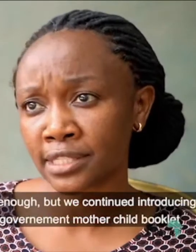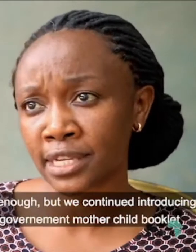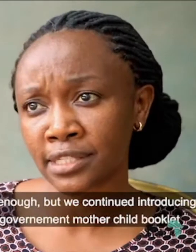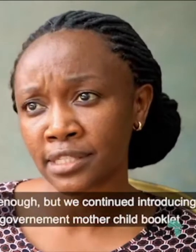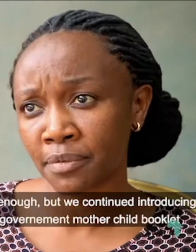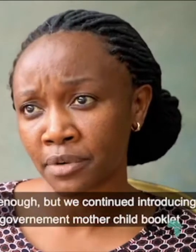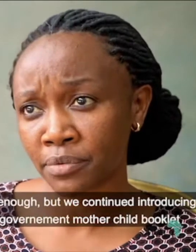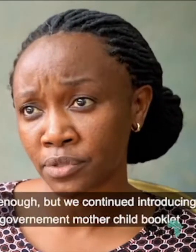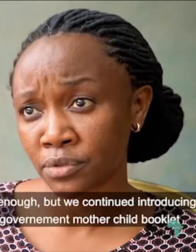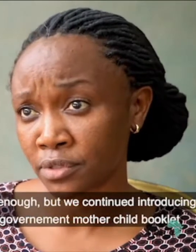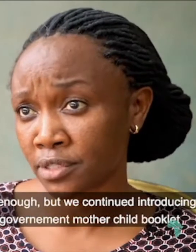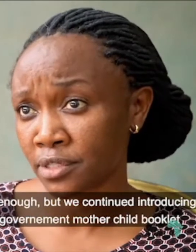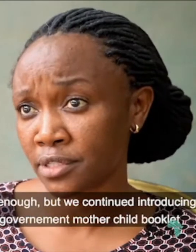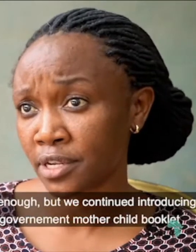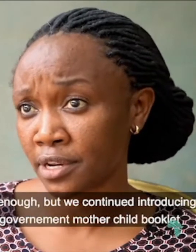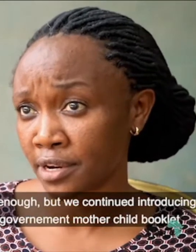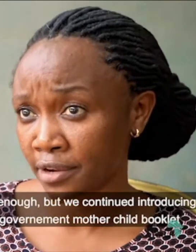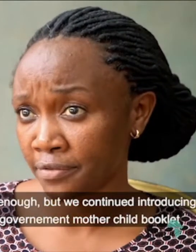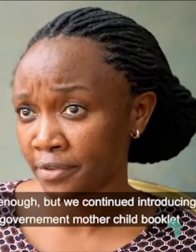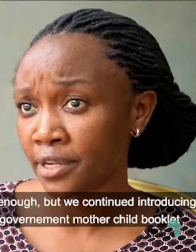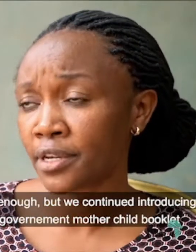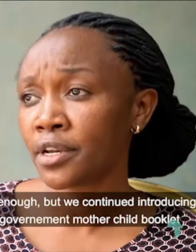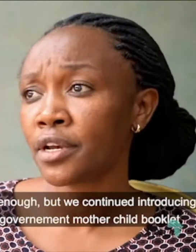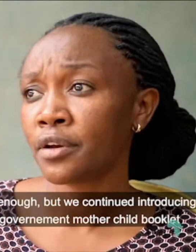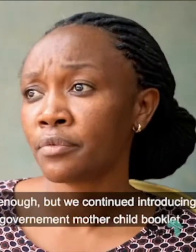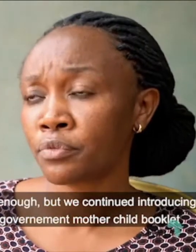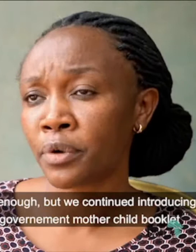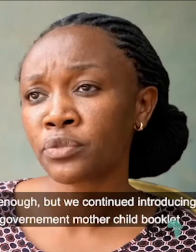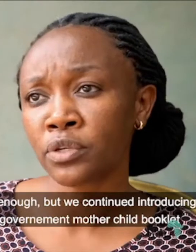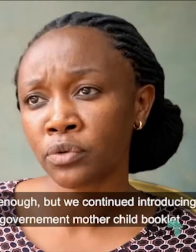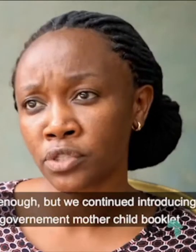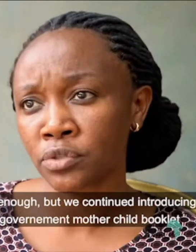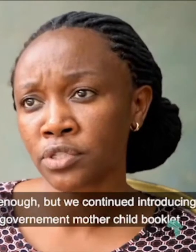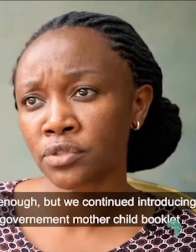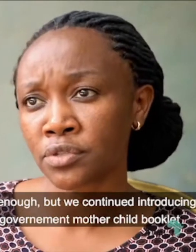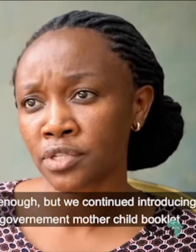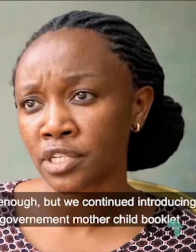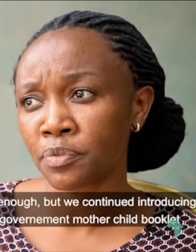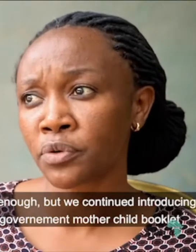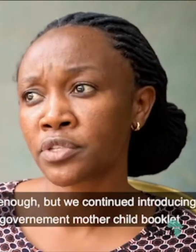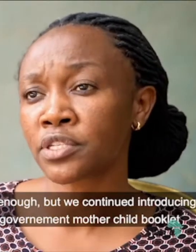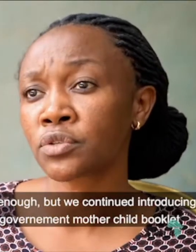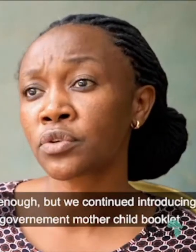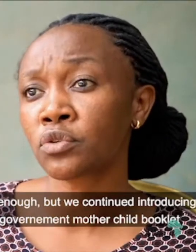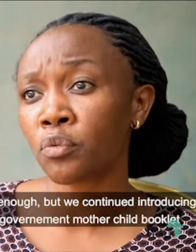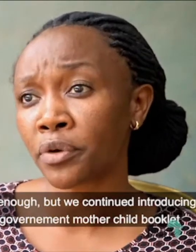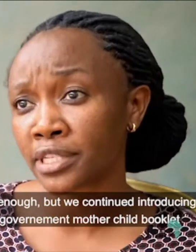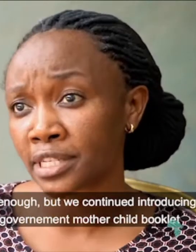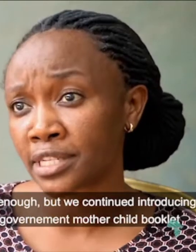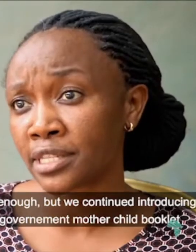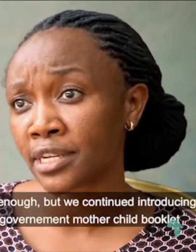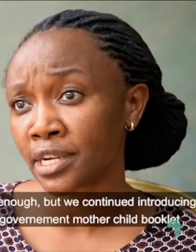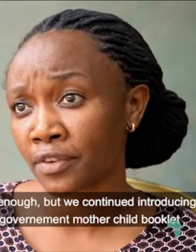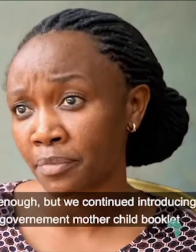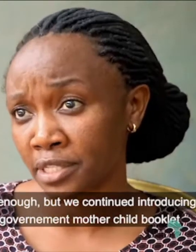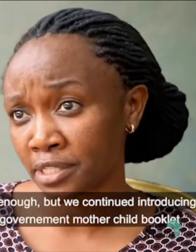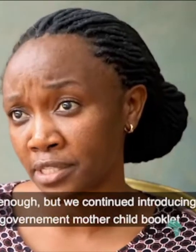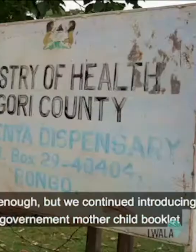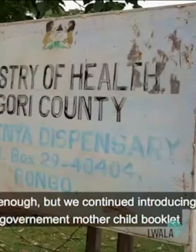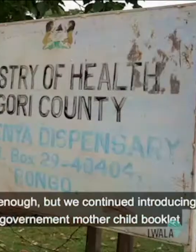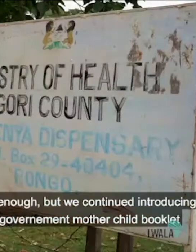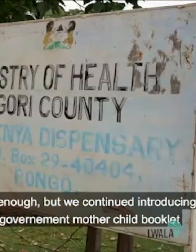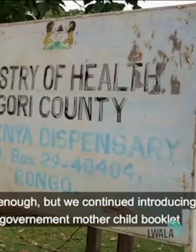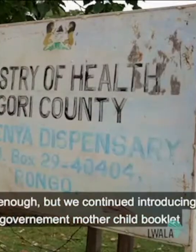realized that number was not enough, but we continued introducing it because it is also incorporated in the